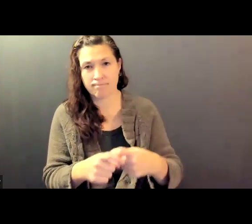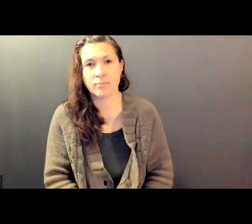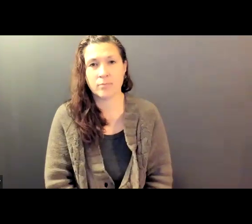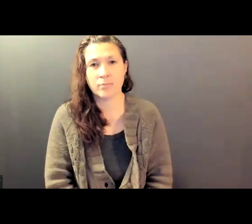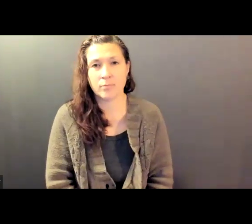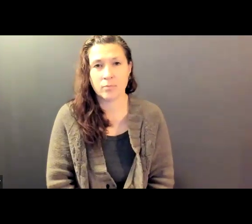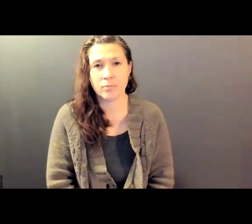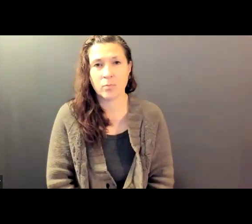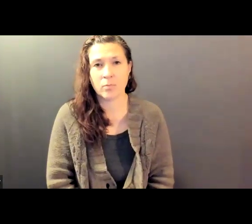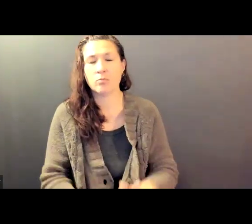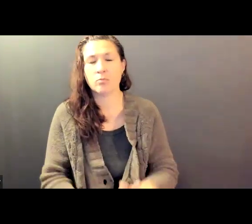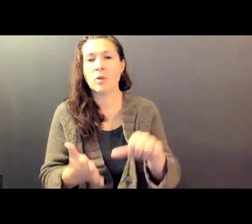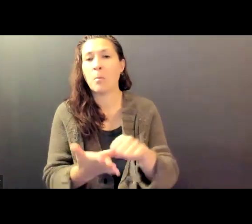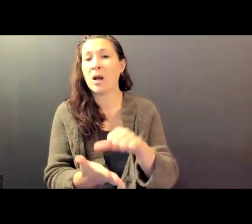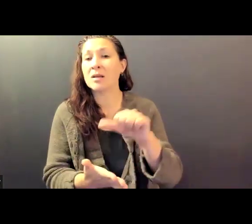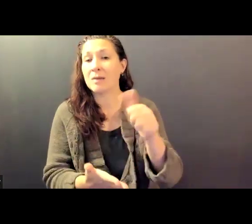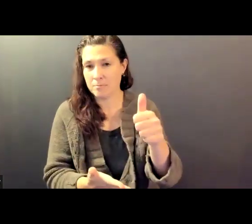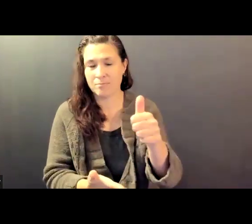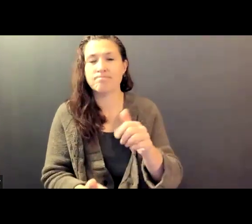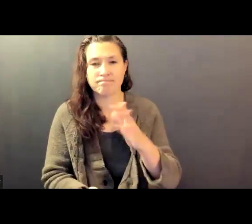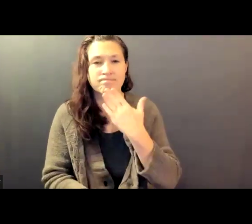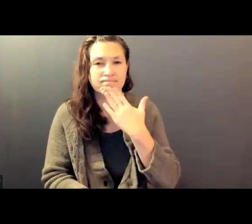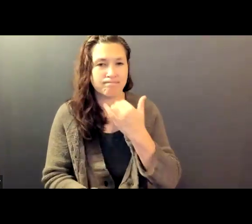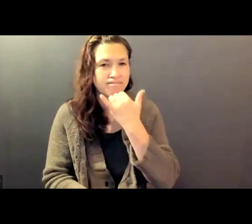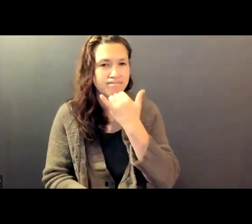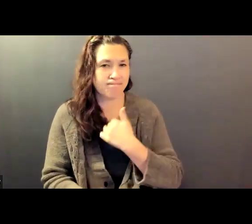10. Number 10, yes, thank you.